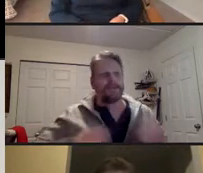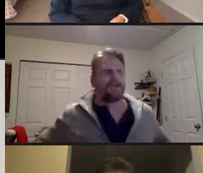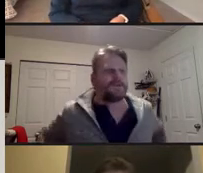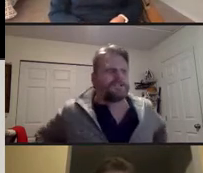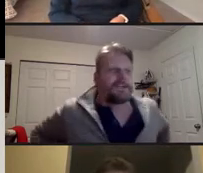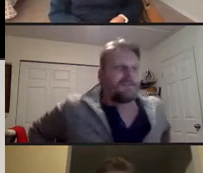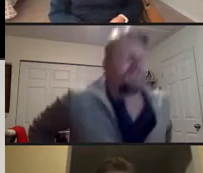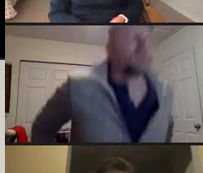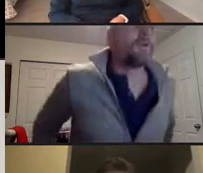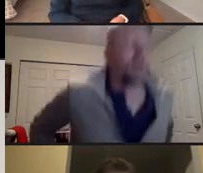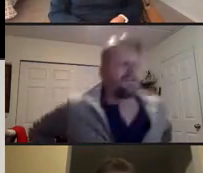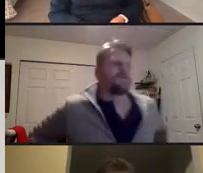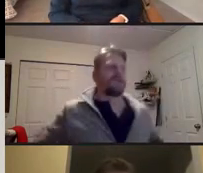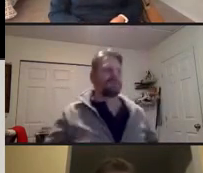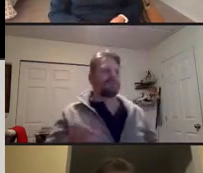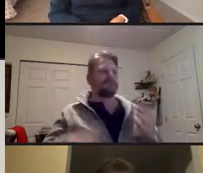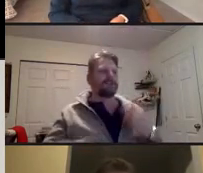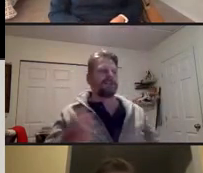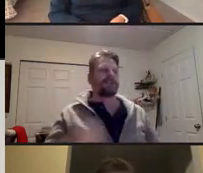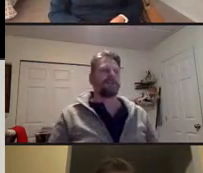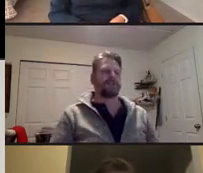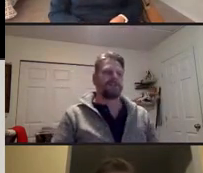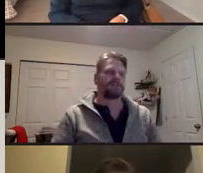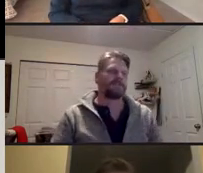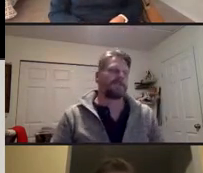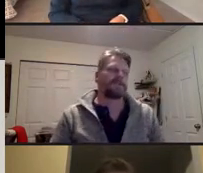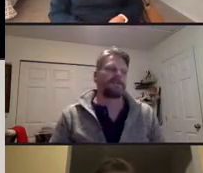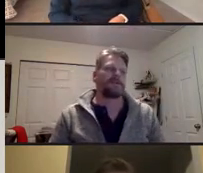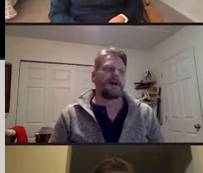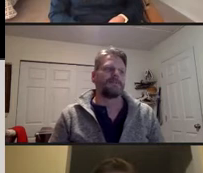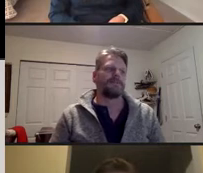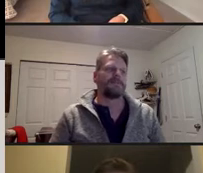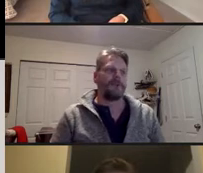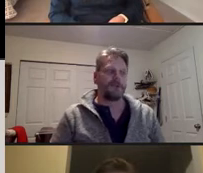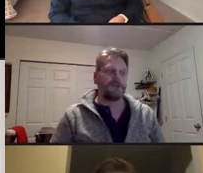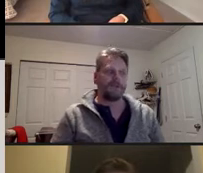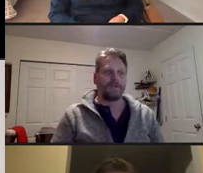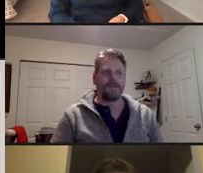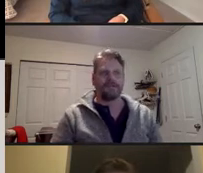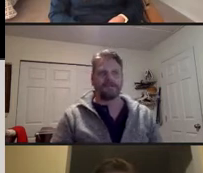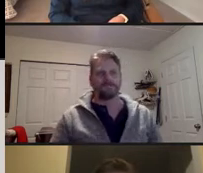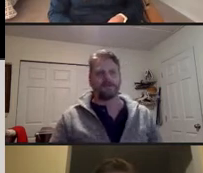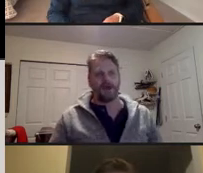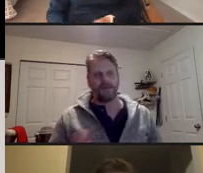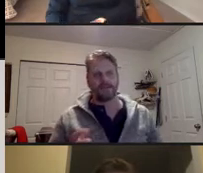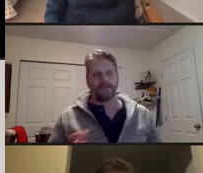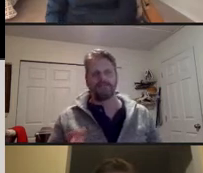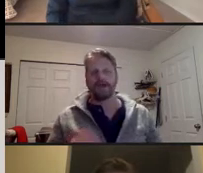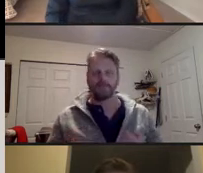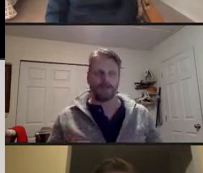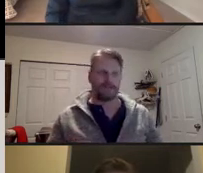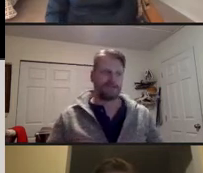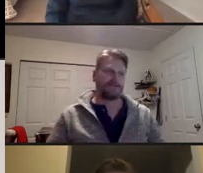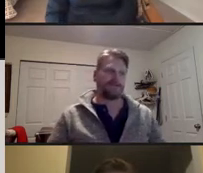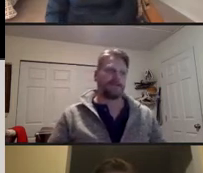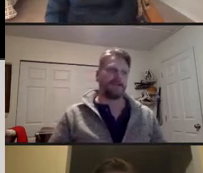reflect some of that language in their profiles when we had people filling information out. So if you are going to be working with this Wednesday